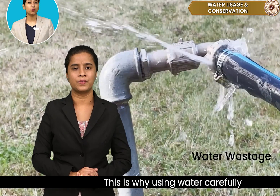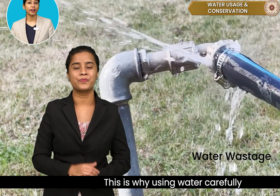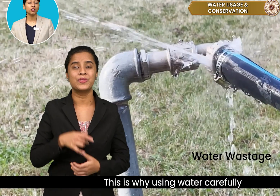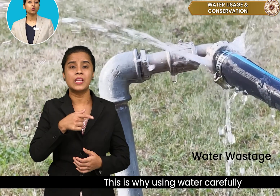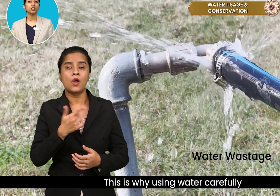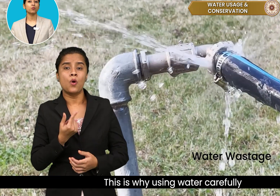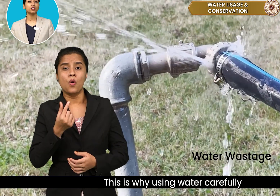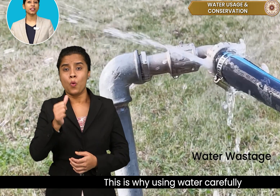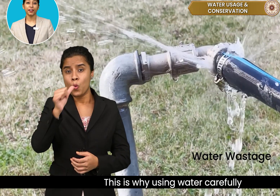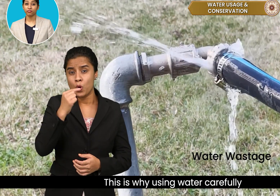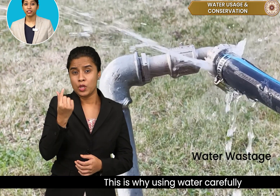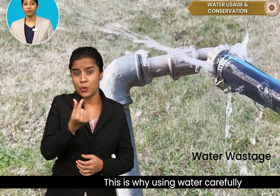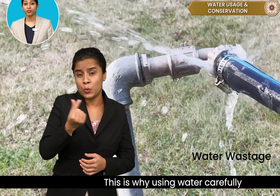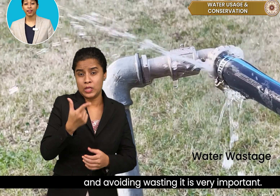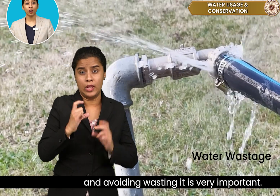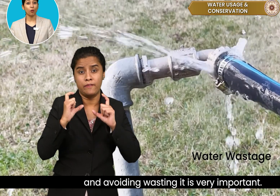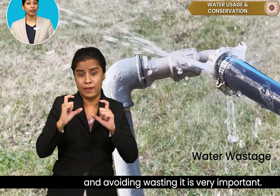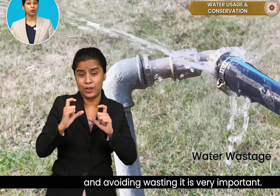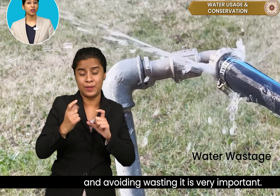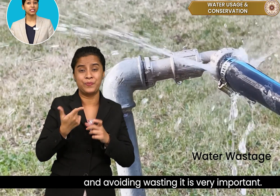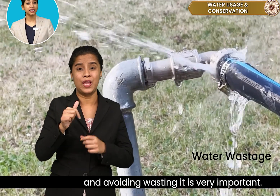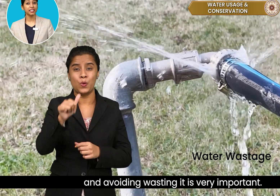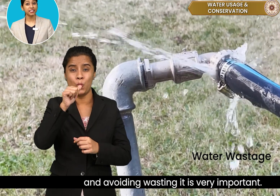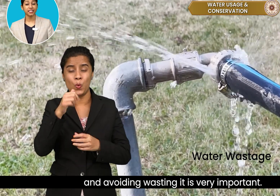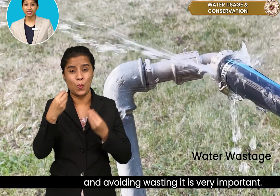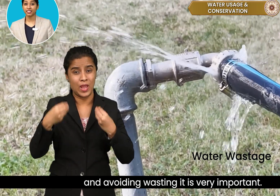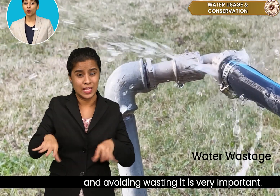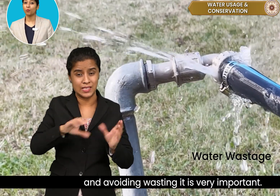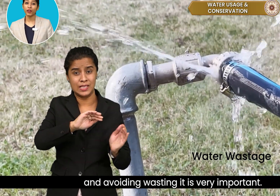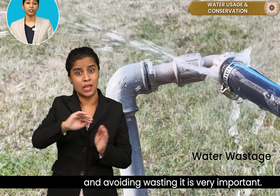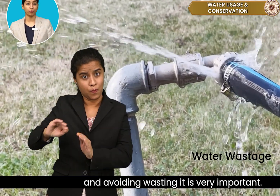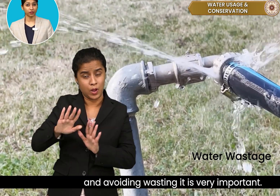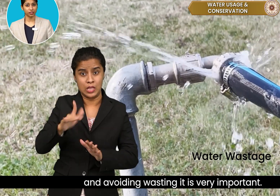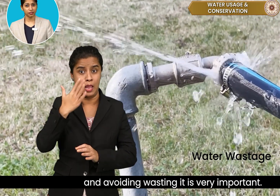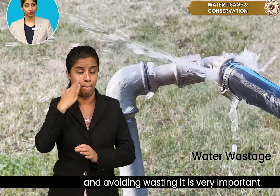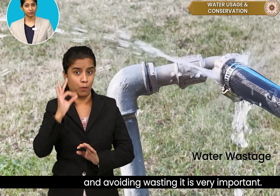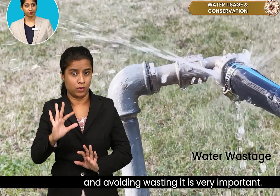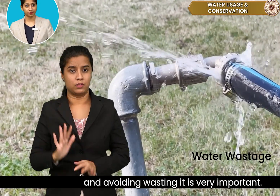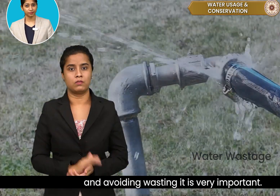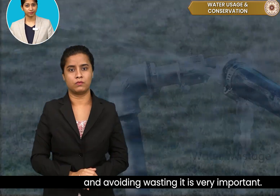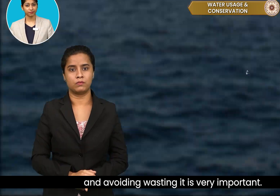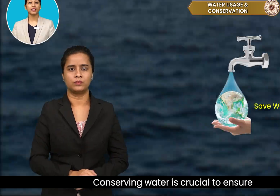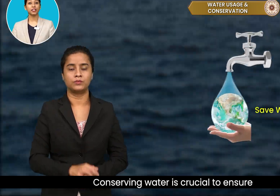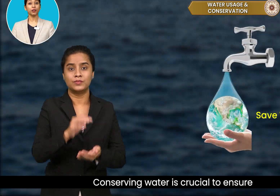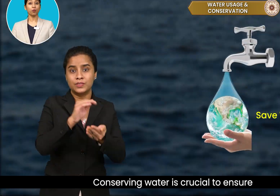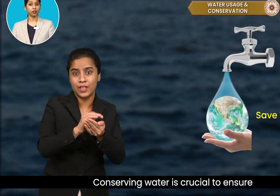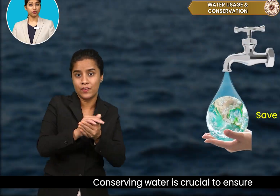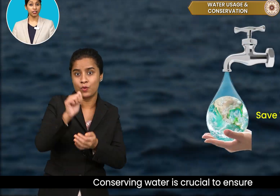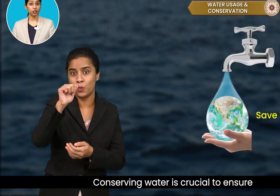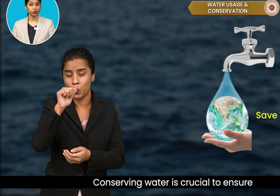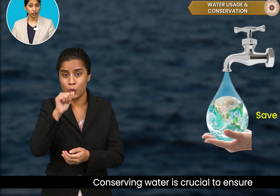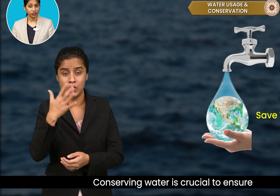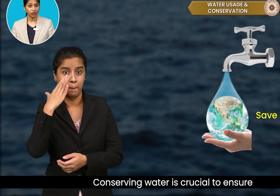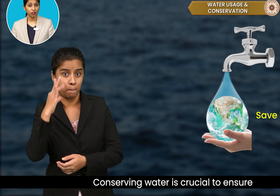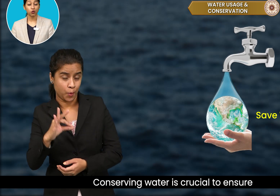This is why using water carefully and avoiding wasting it is very important. Conserving water